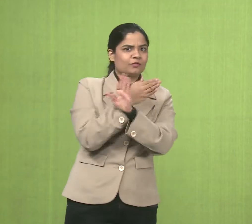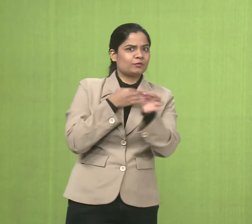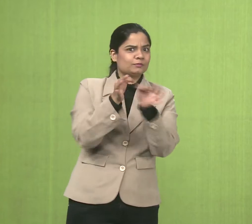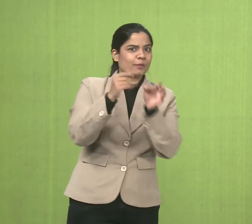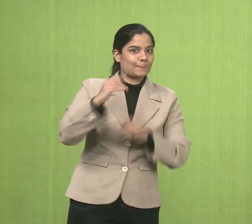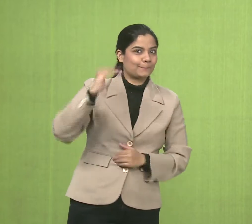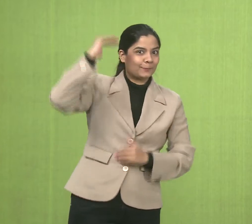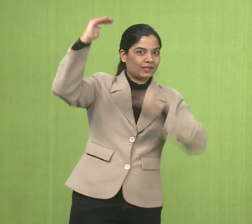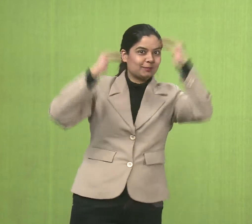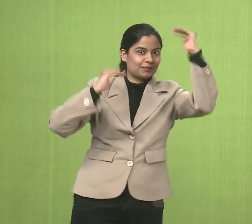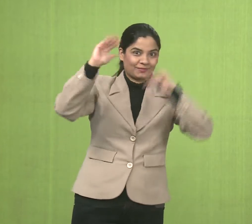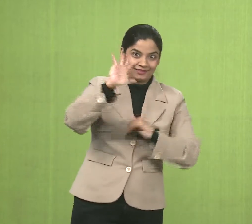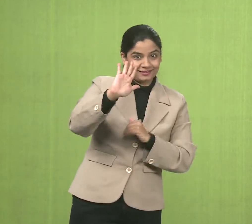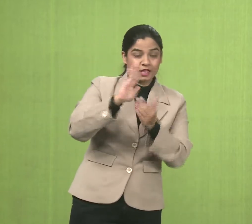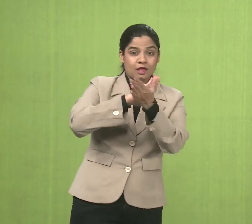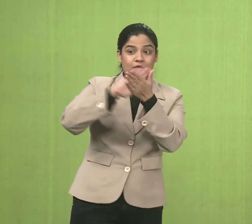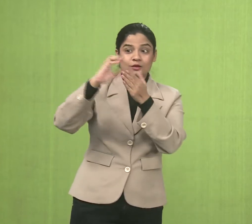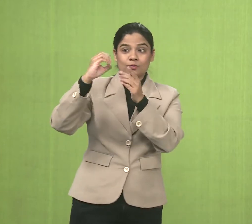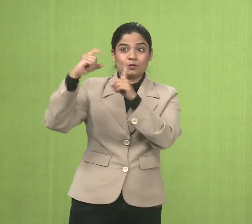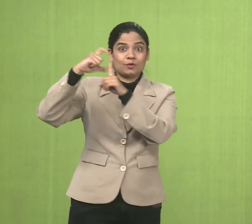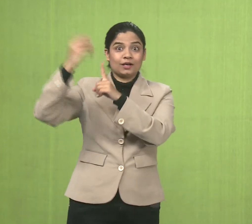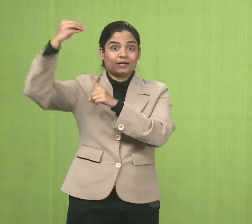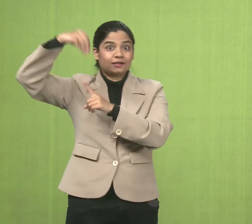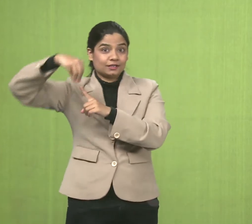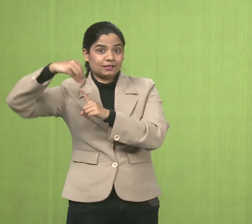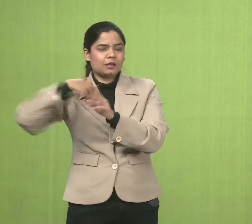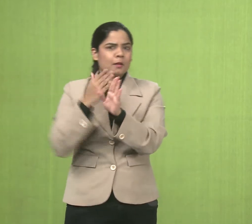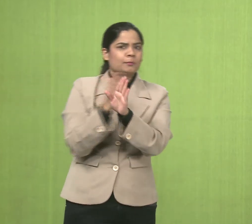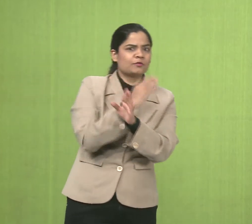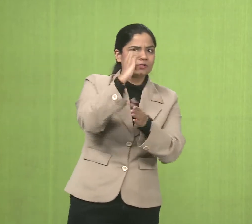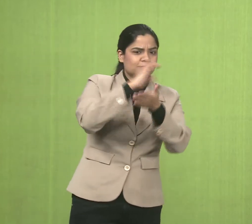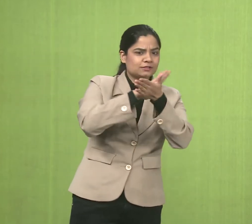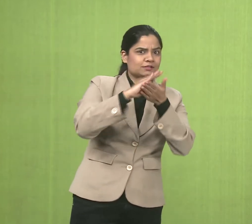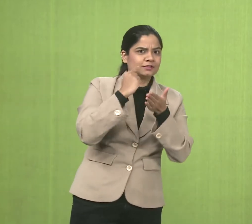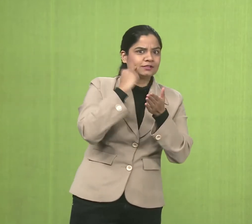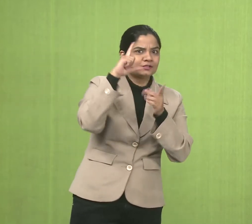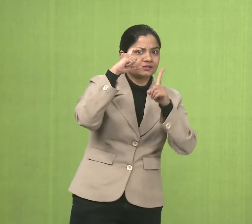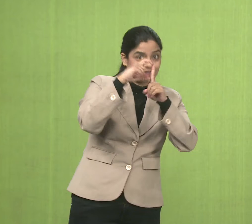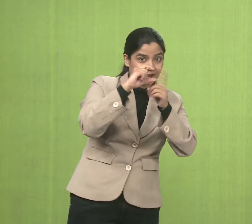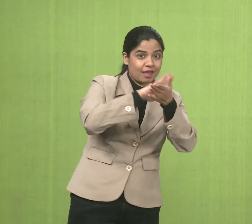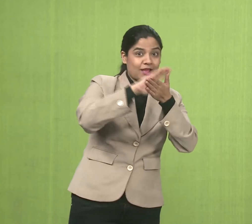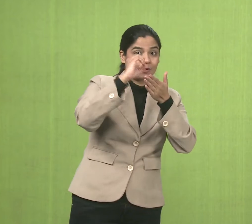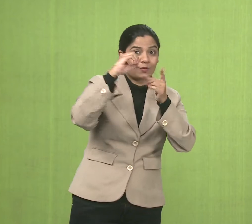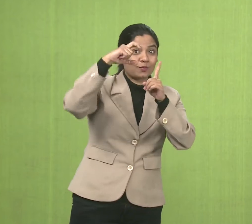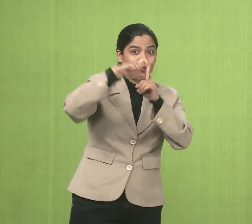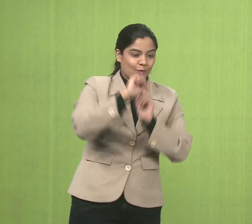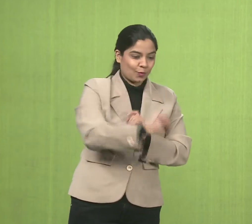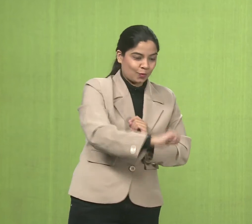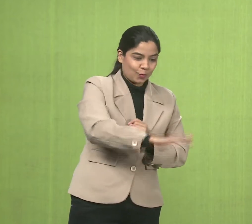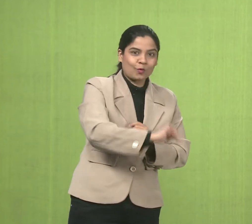Adulthood. Remember the word adult? I told you what it is. When you add the word hood to it, like we added it to